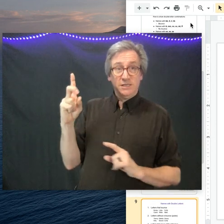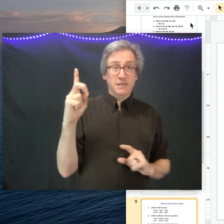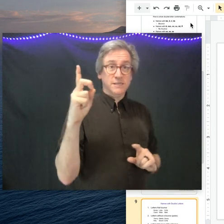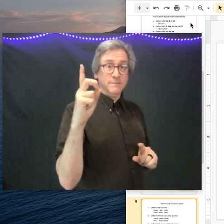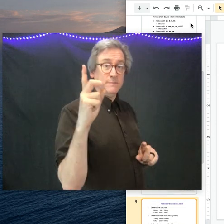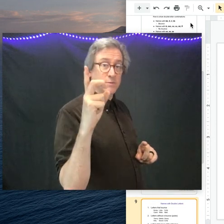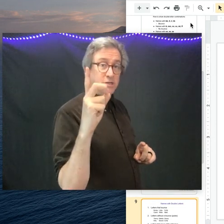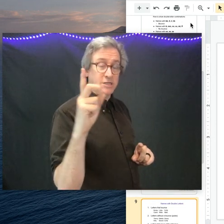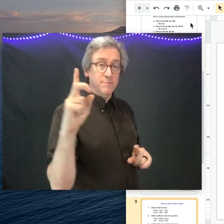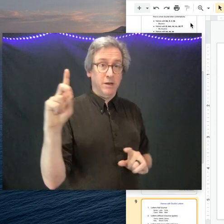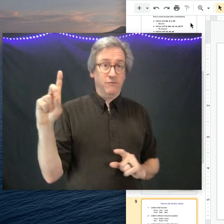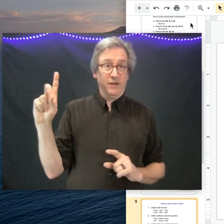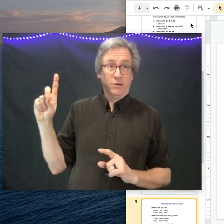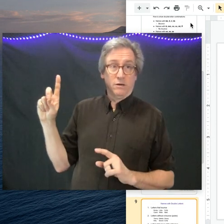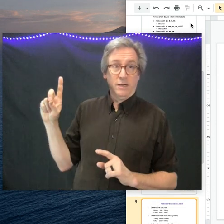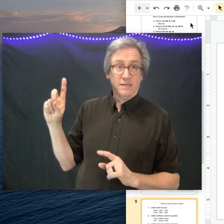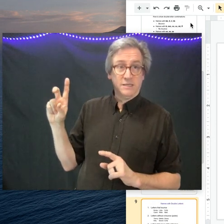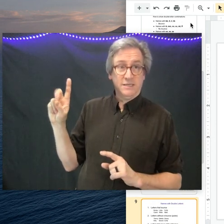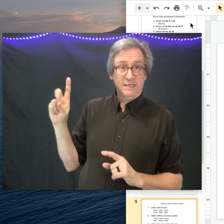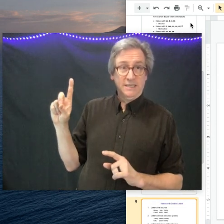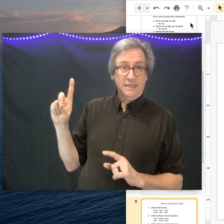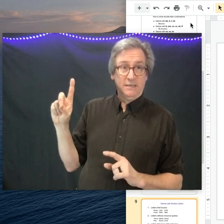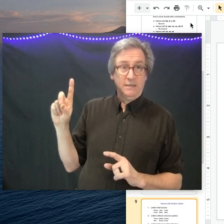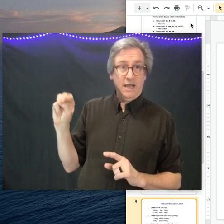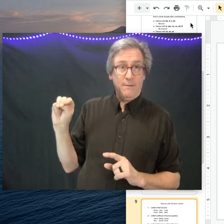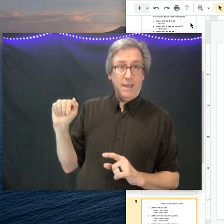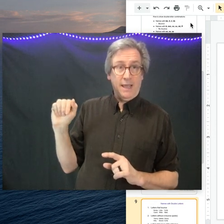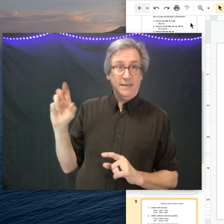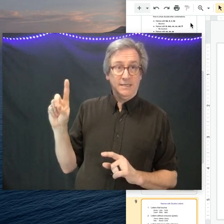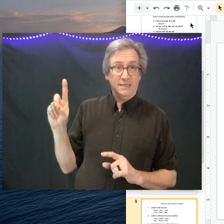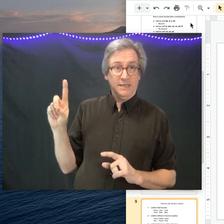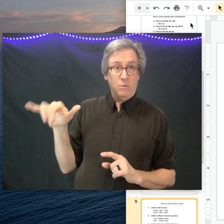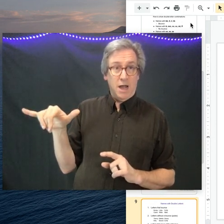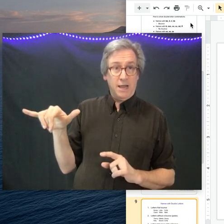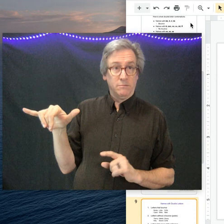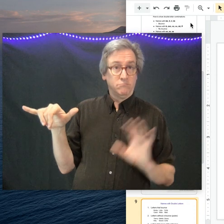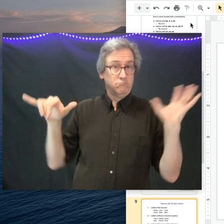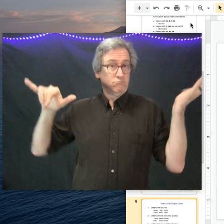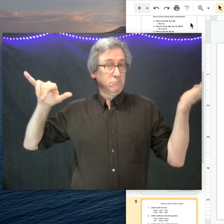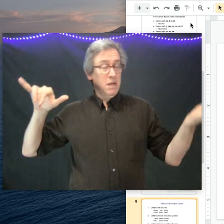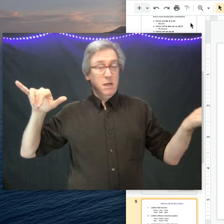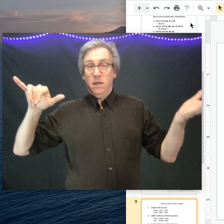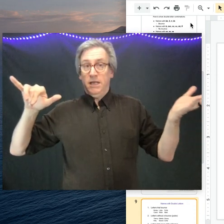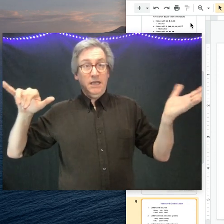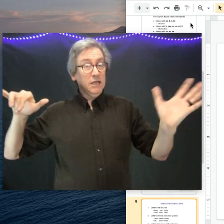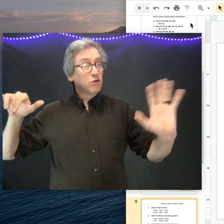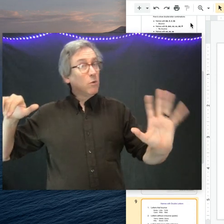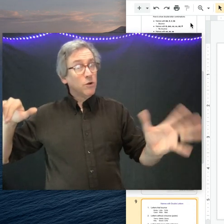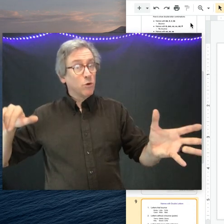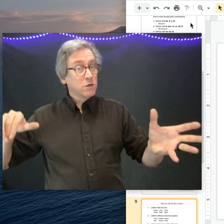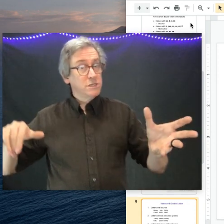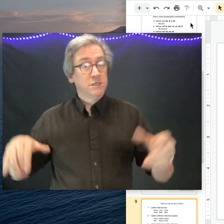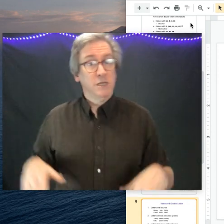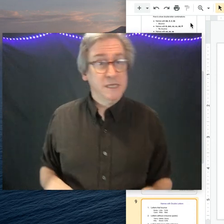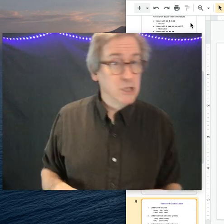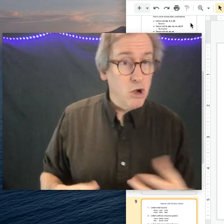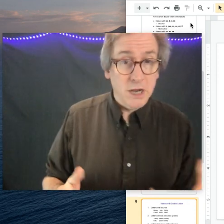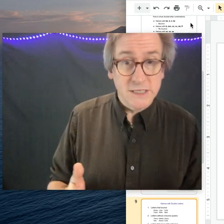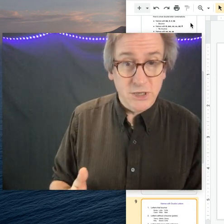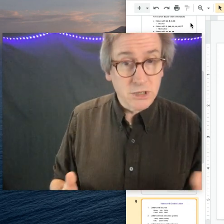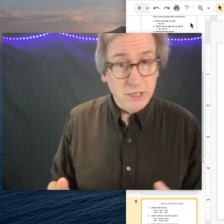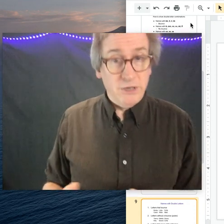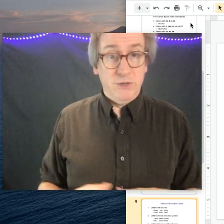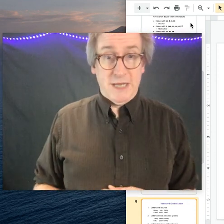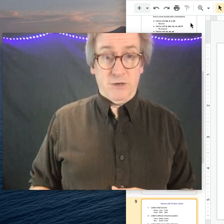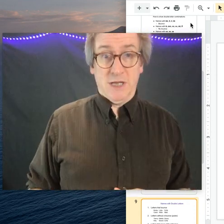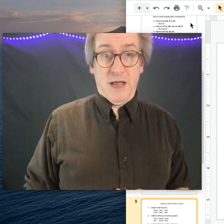you'll see it sometimes with just the middle finger. It does DD, MADDY. Either one works as long as